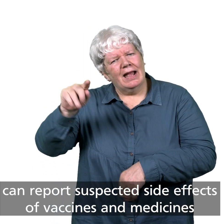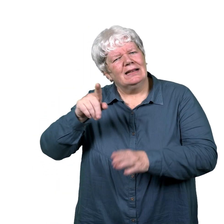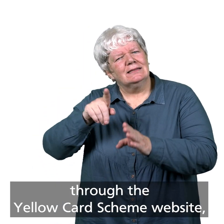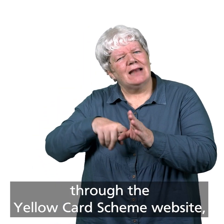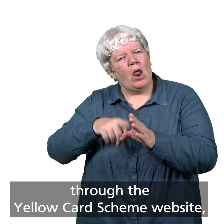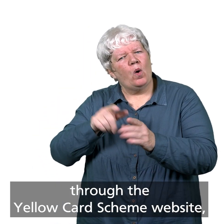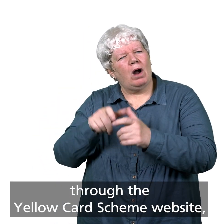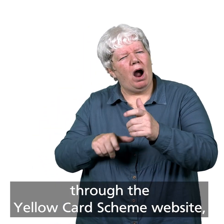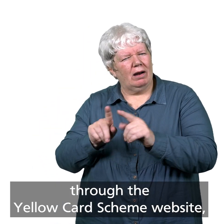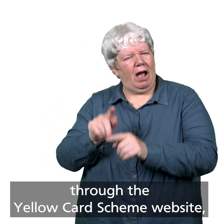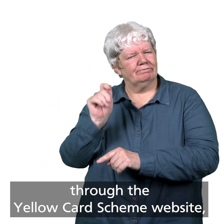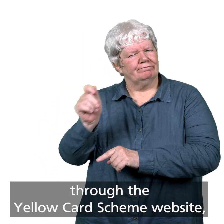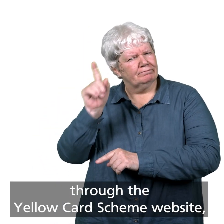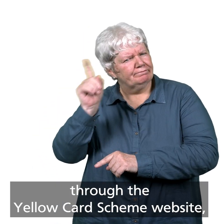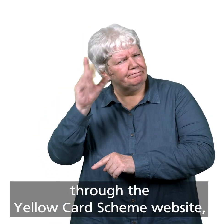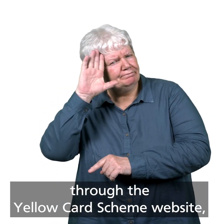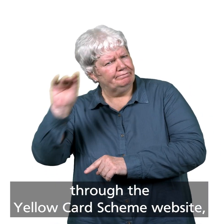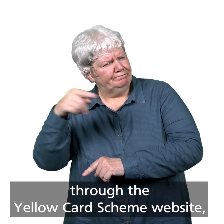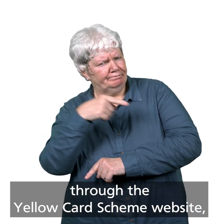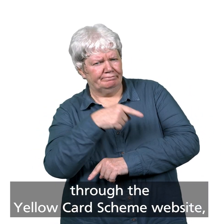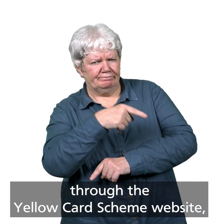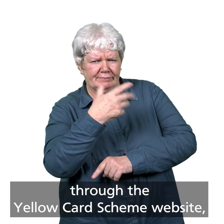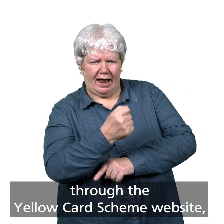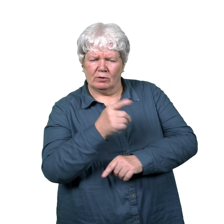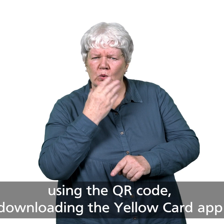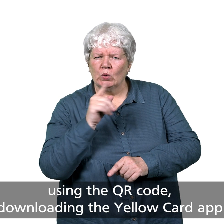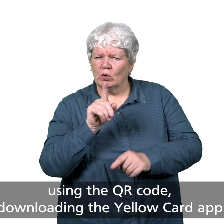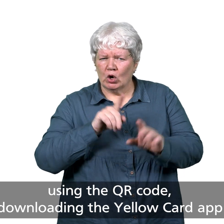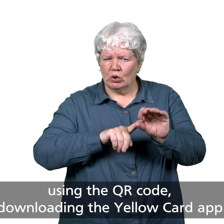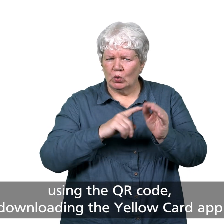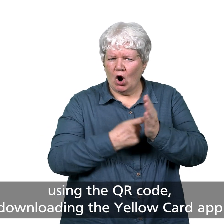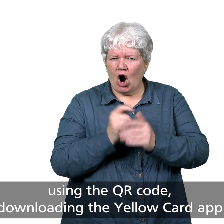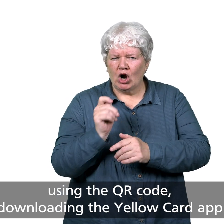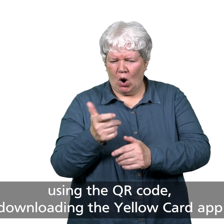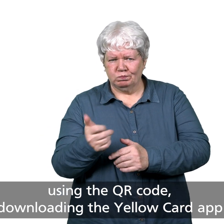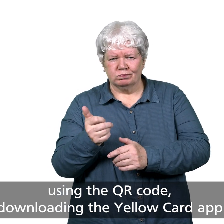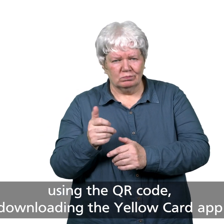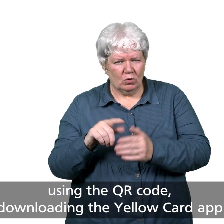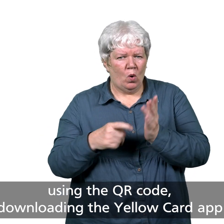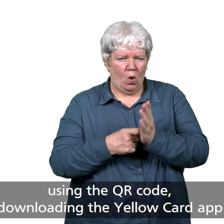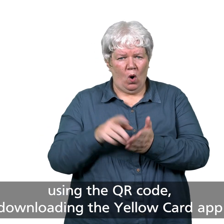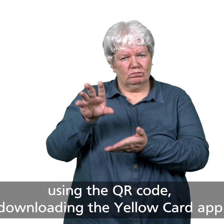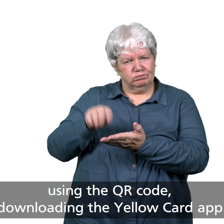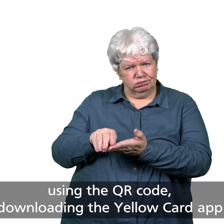through the Yellow Card Scheme website, using the QR code, downloading the Yellow Card app,